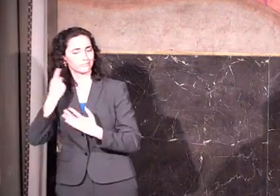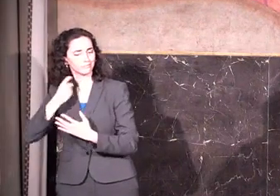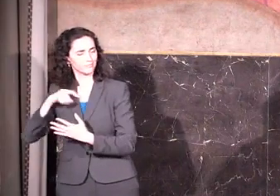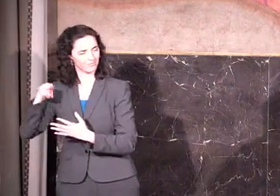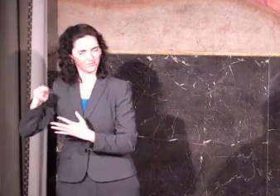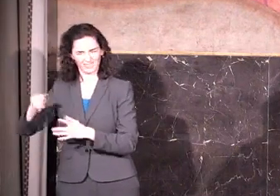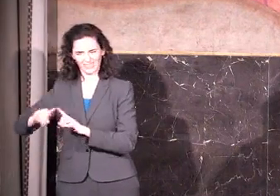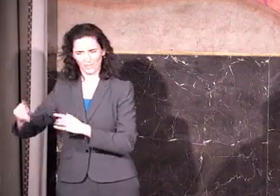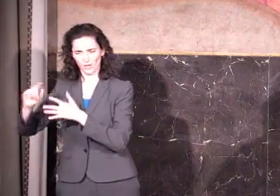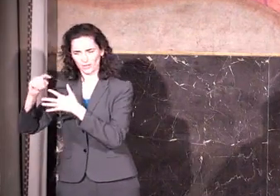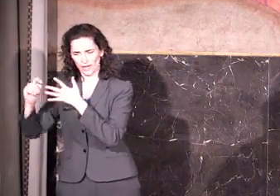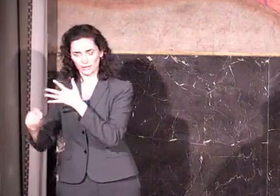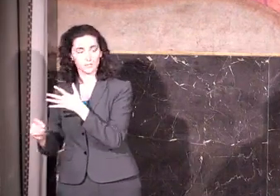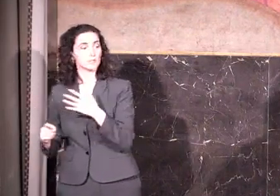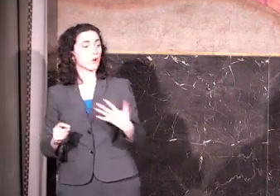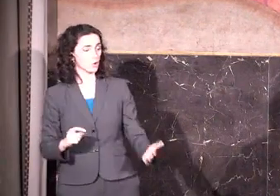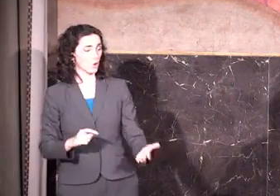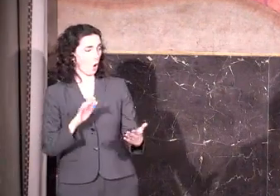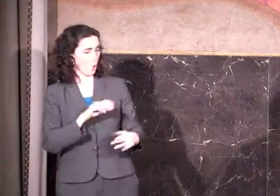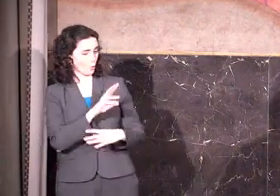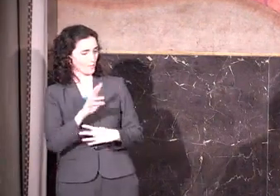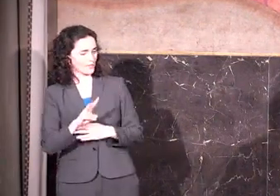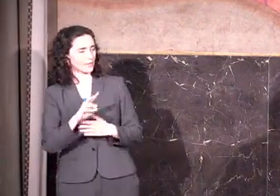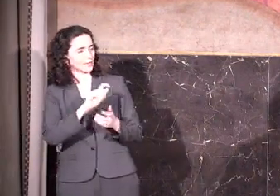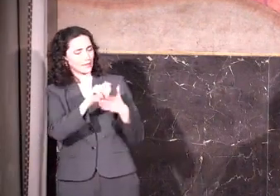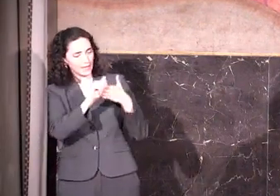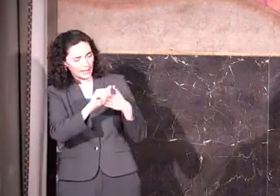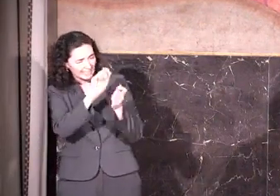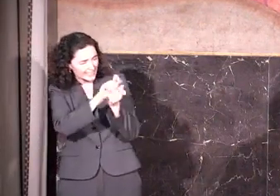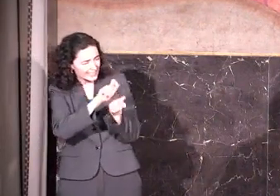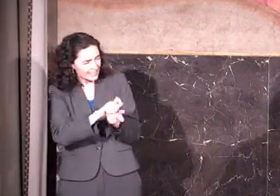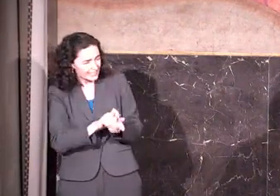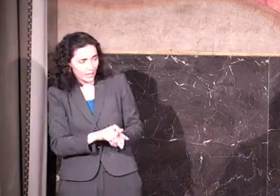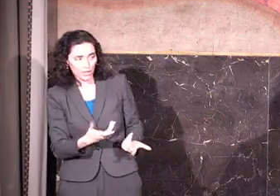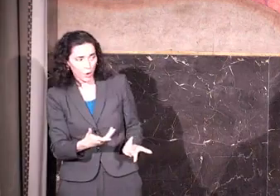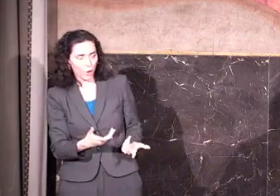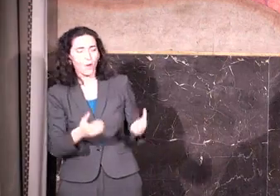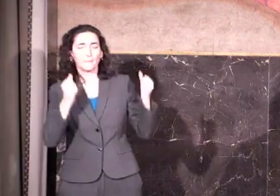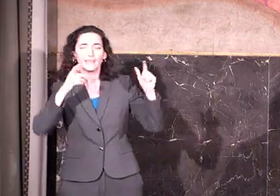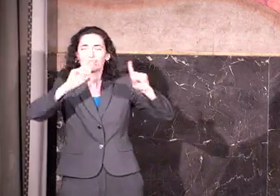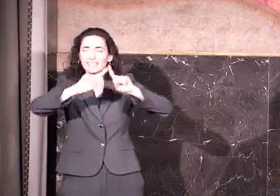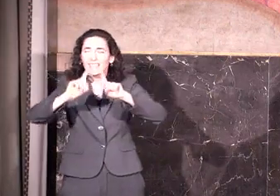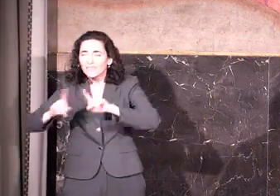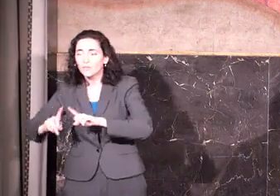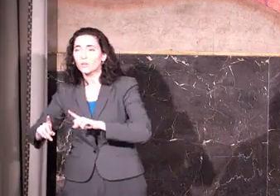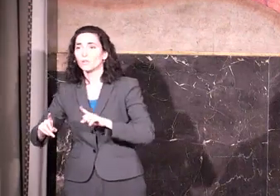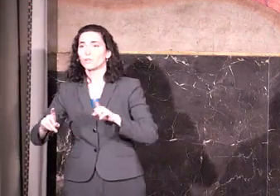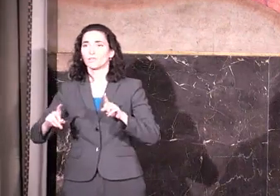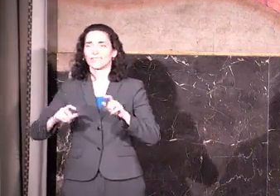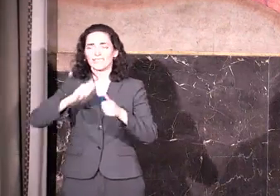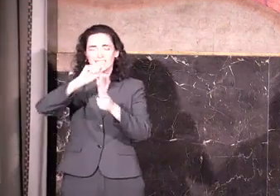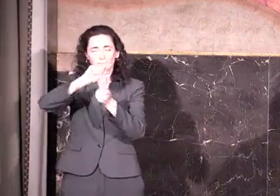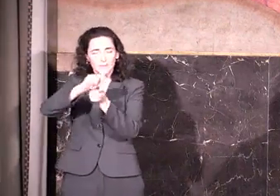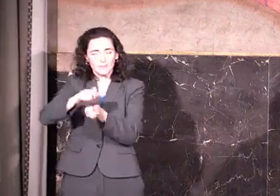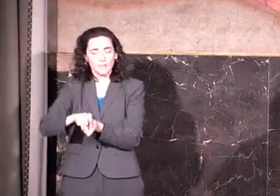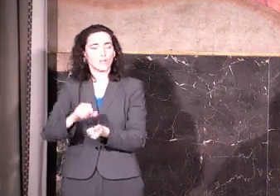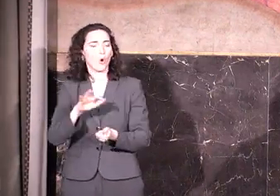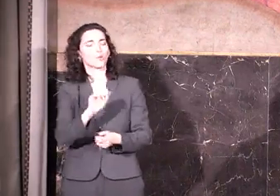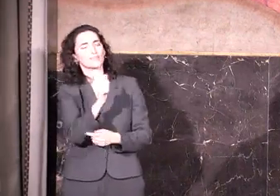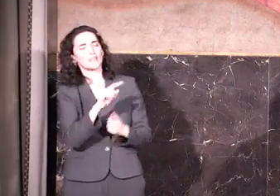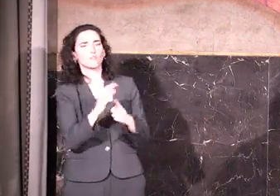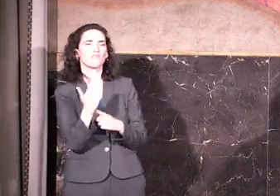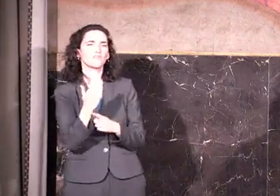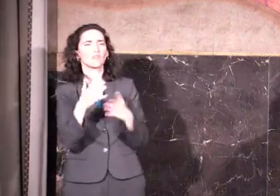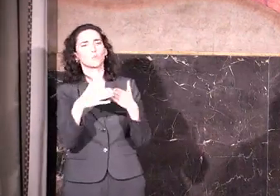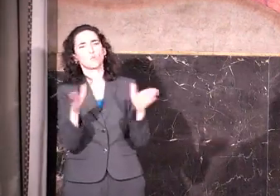type of service that is provided? And are we talking about hundreds of different sets of guidelines or 10 or 15 broad ones? Can you kind of shed some light on that?